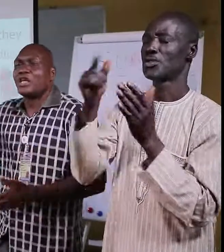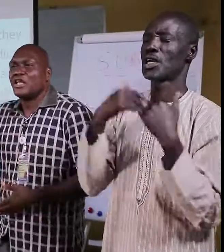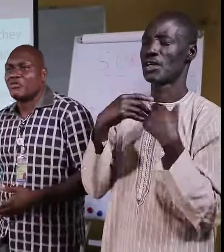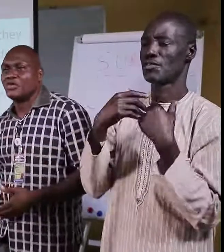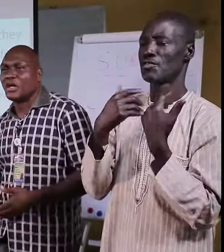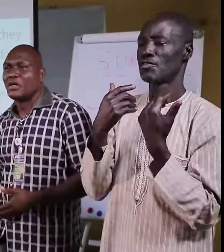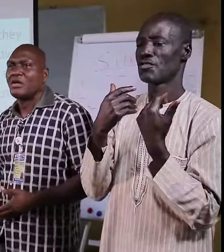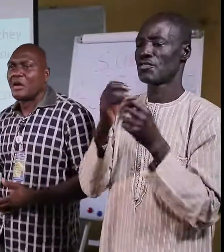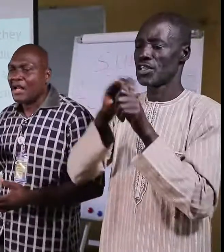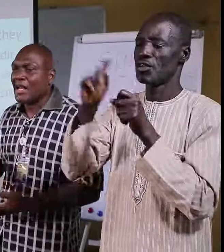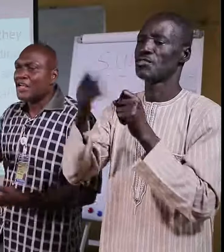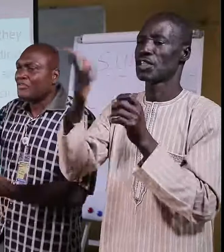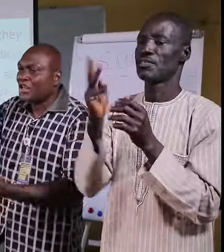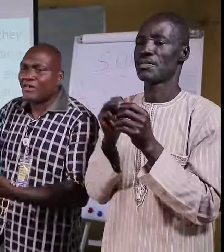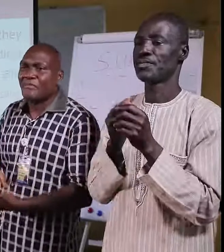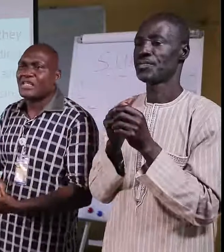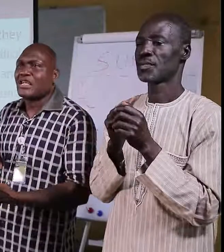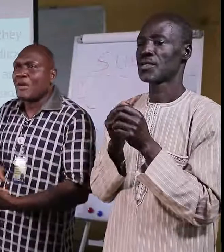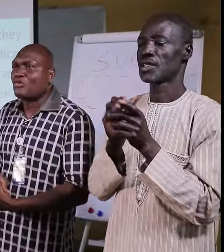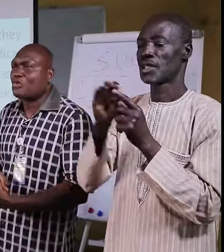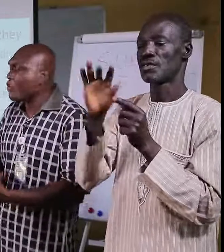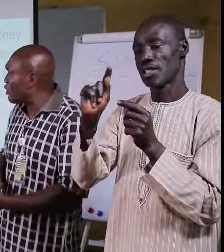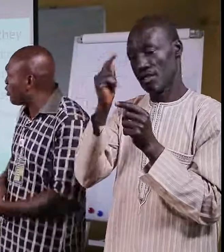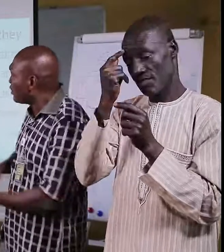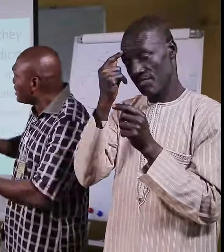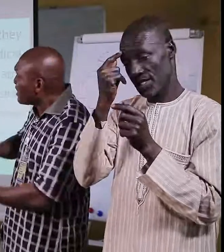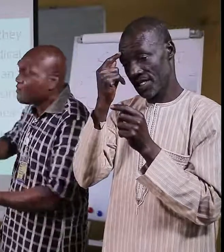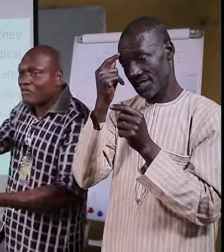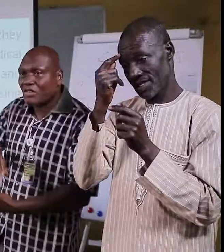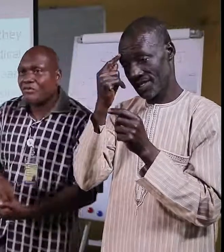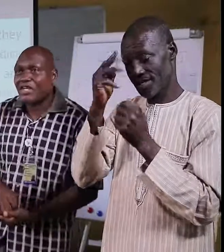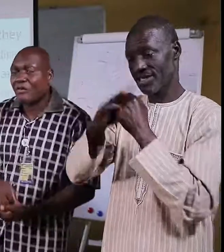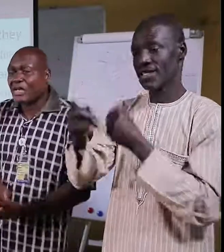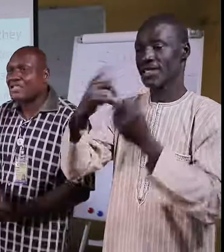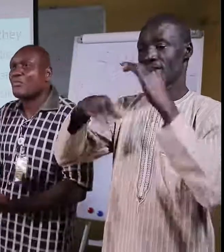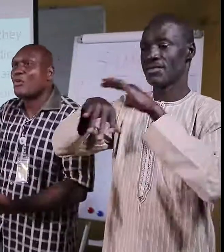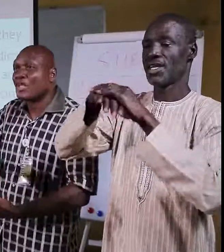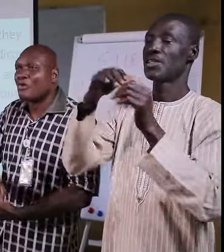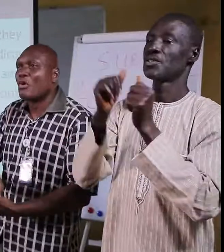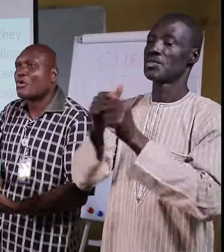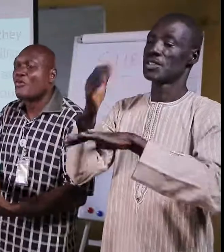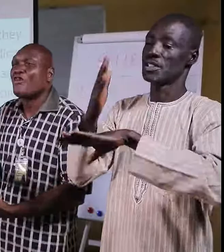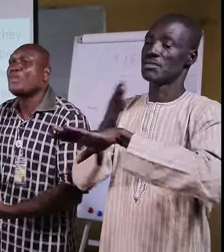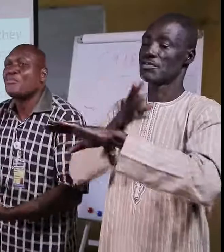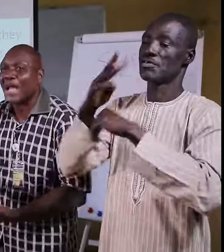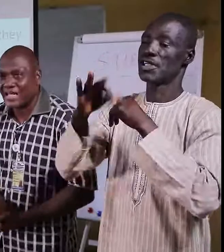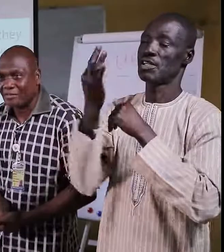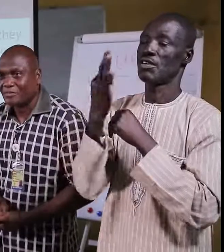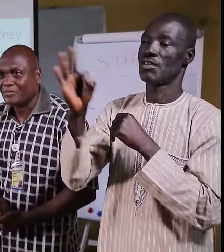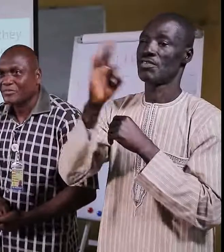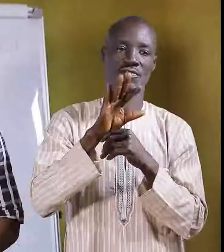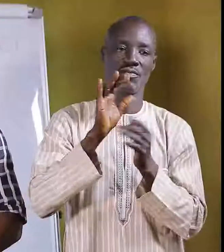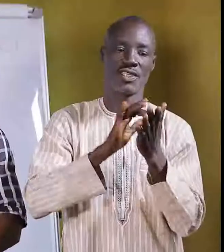depending on the individual. And even the government came out with what we call, the same improvement on medicine brought out what we call family